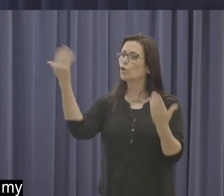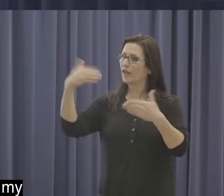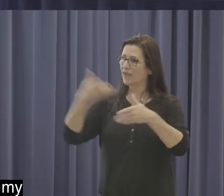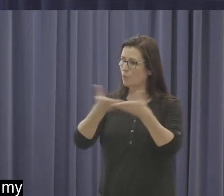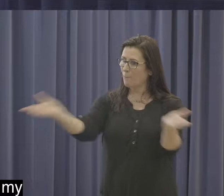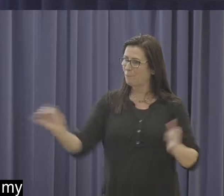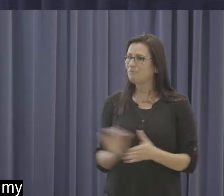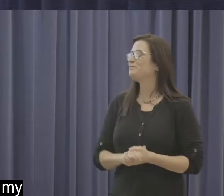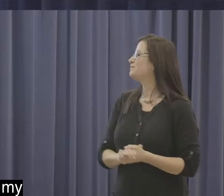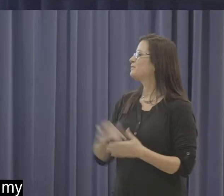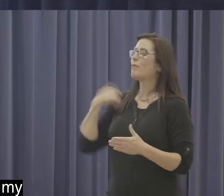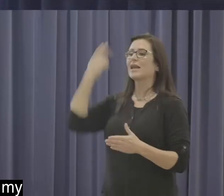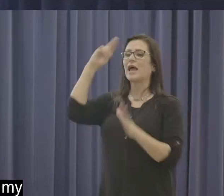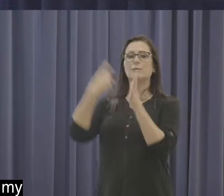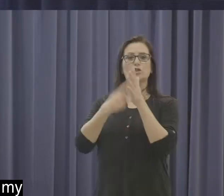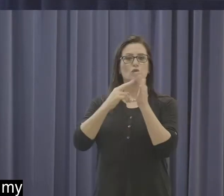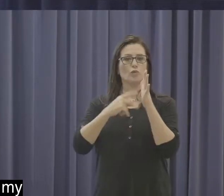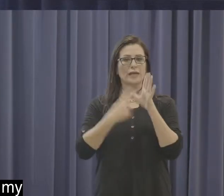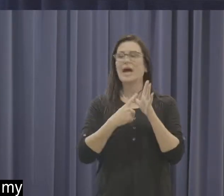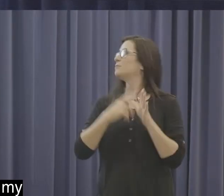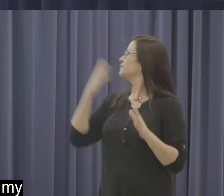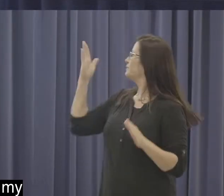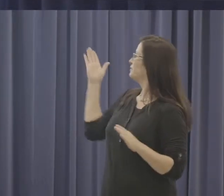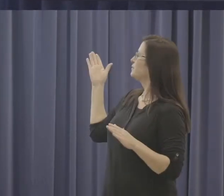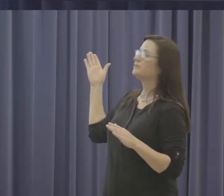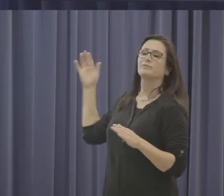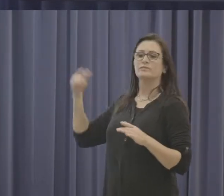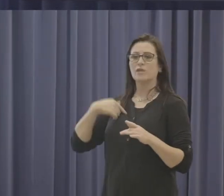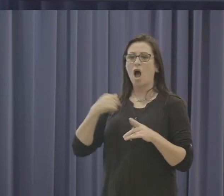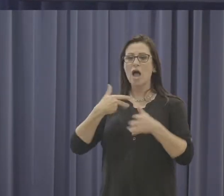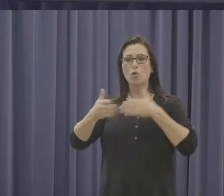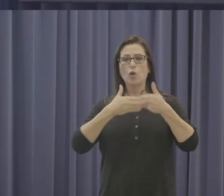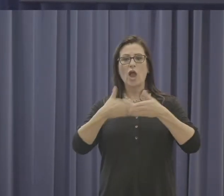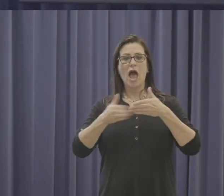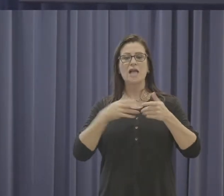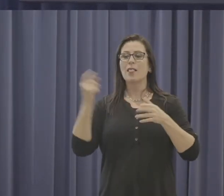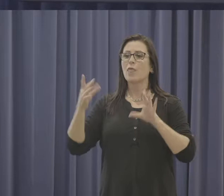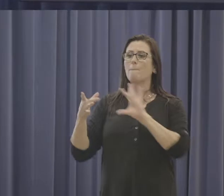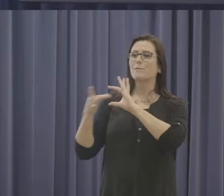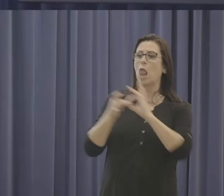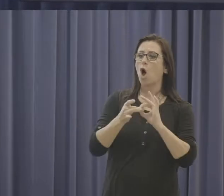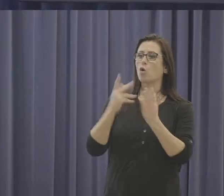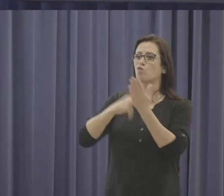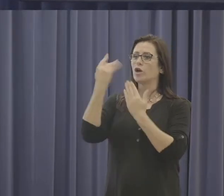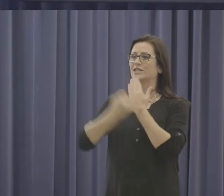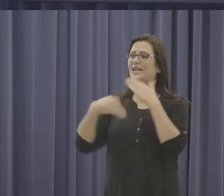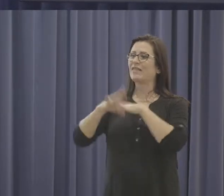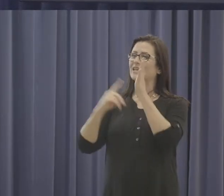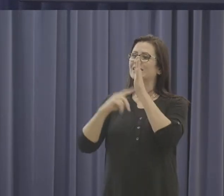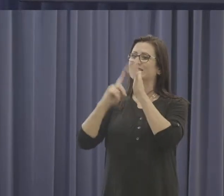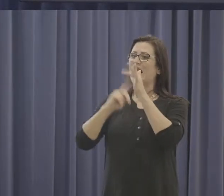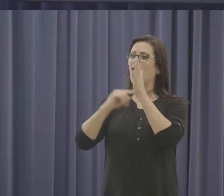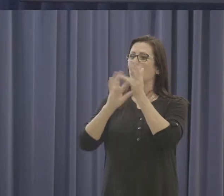Good evening, everyone. My name is Rena Vithiathara, and I coordinate the Belong project at the Thalathorn